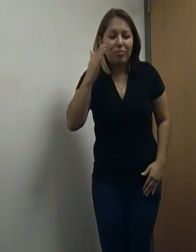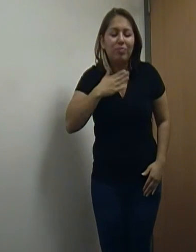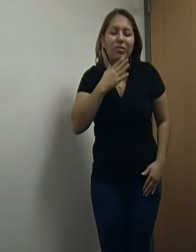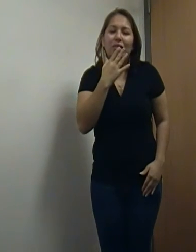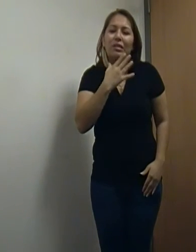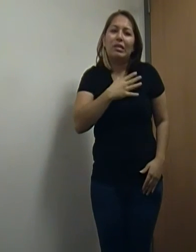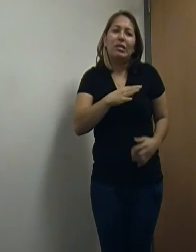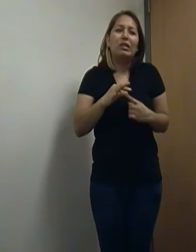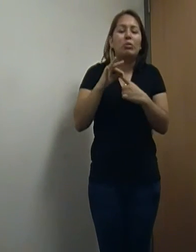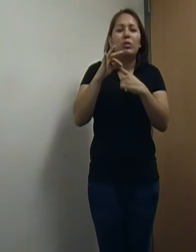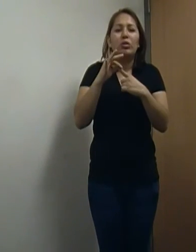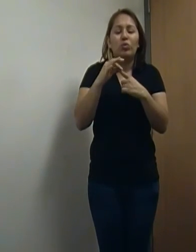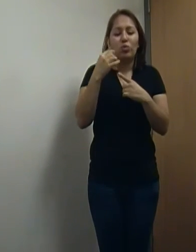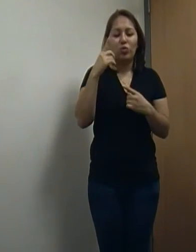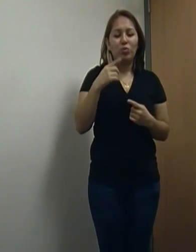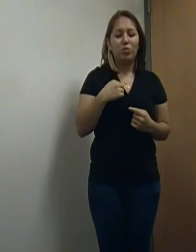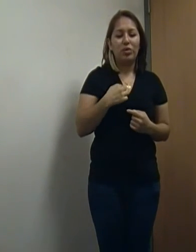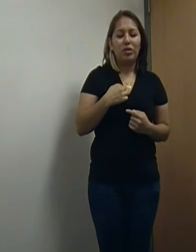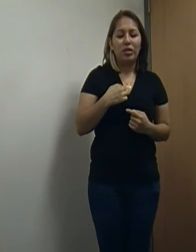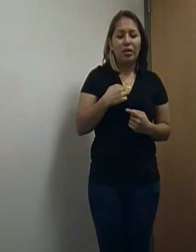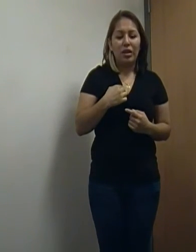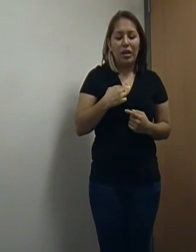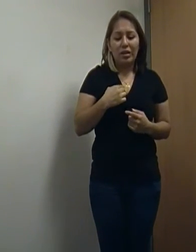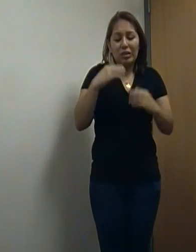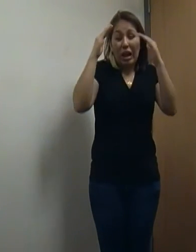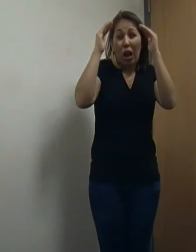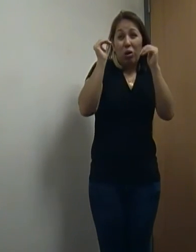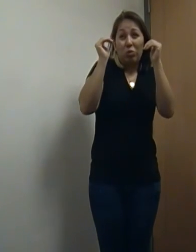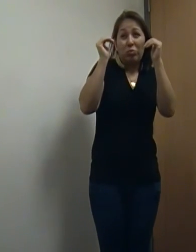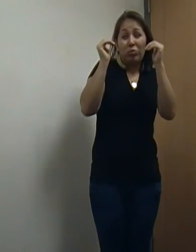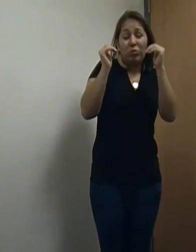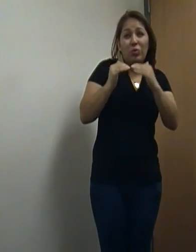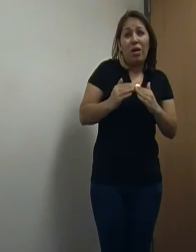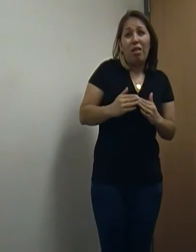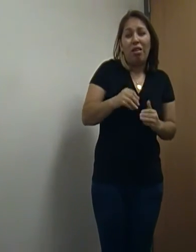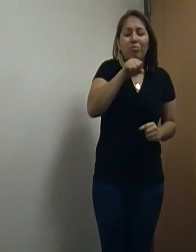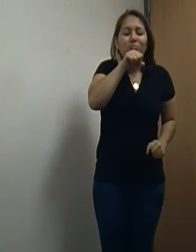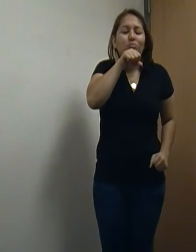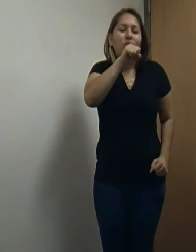through my life, and I hope one day they'll come to love antiques just as I do.